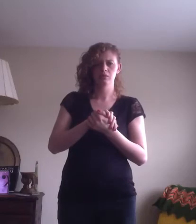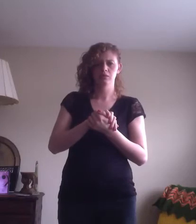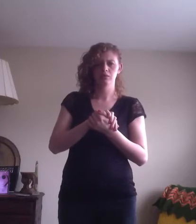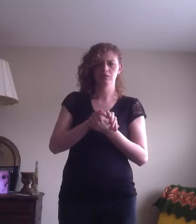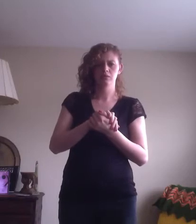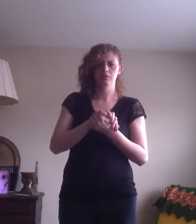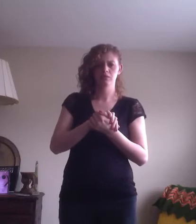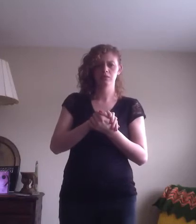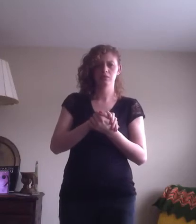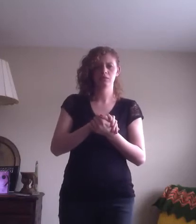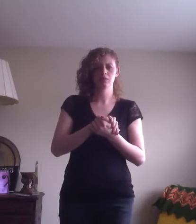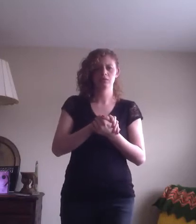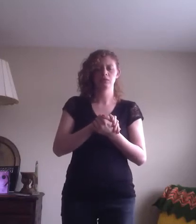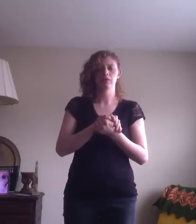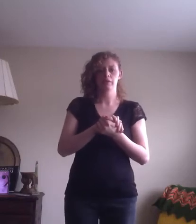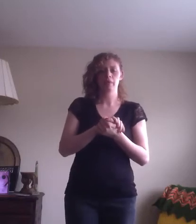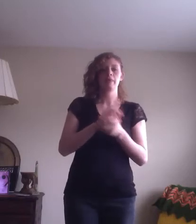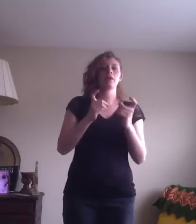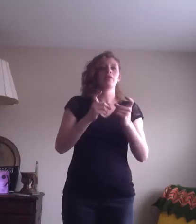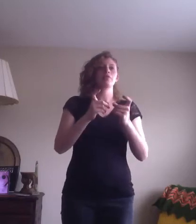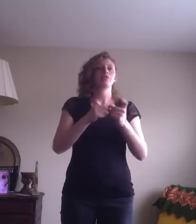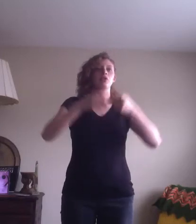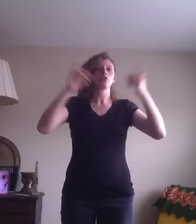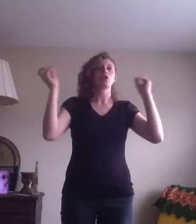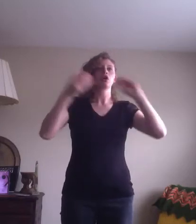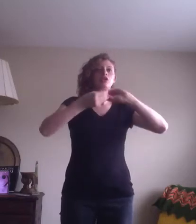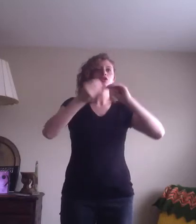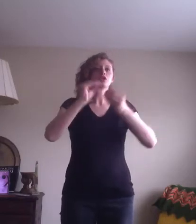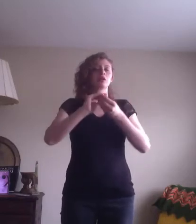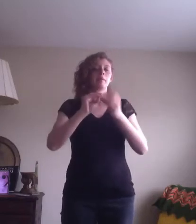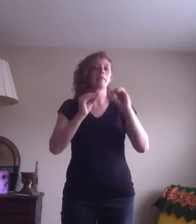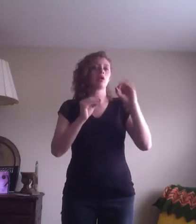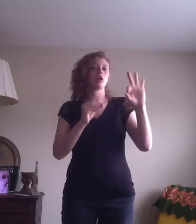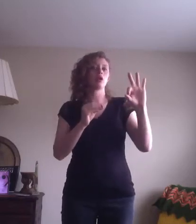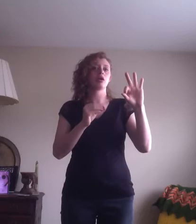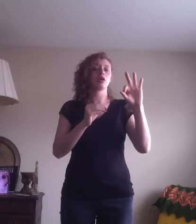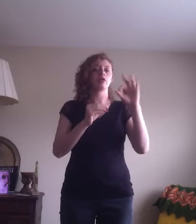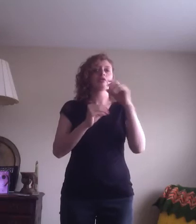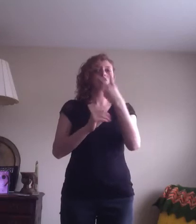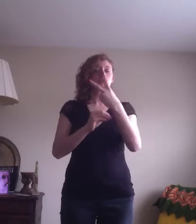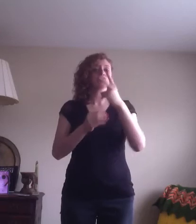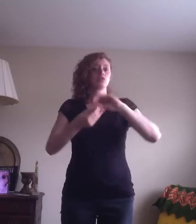right. The smaller of the two is always to the left on the number line.